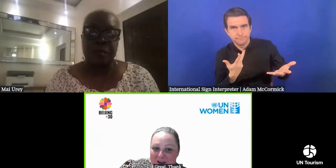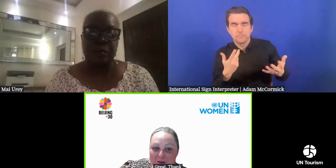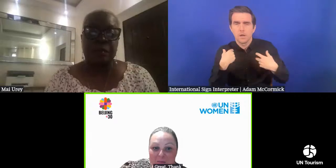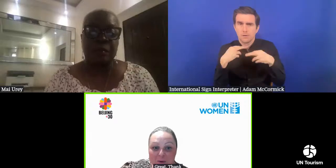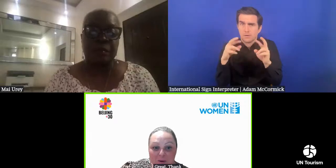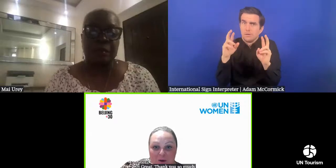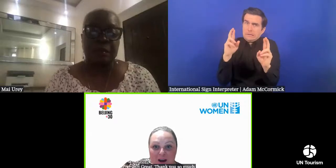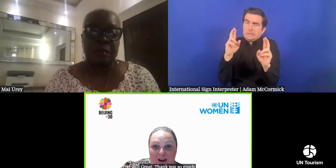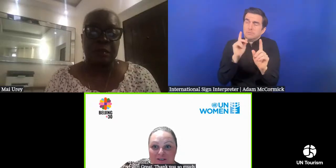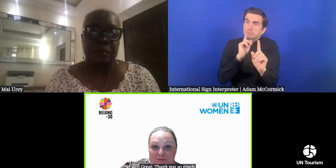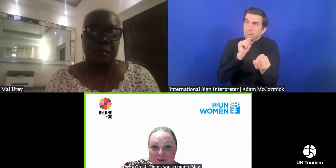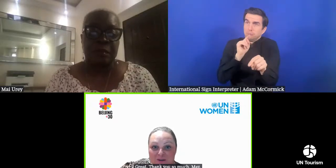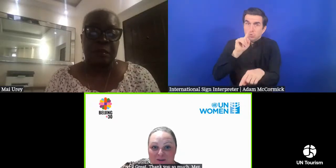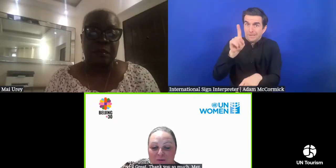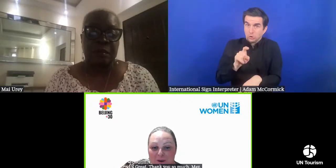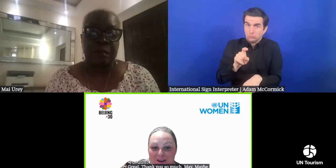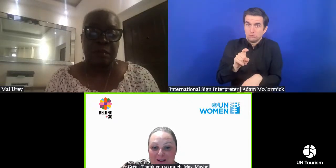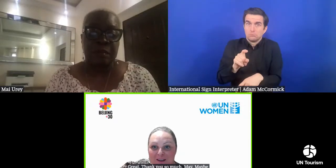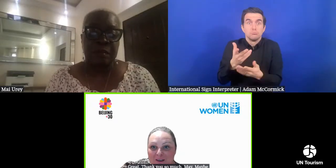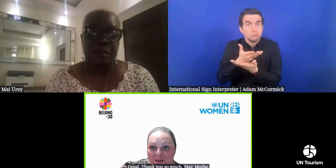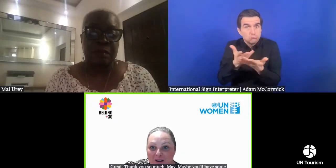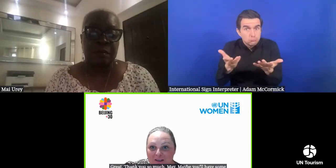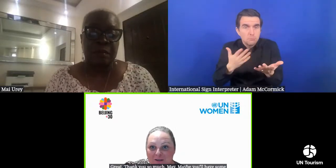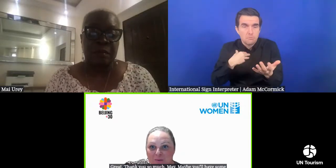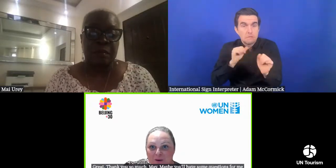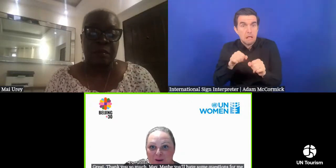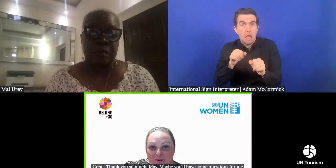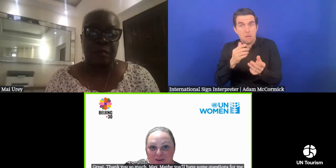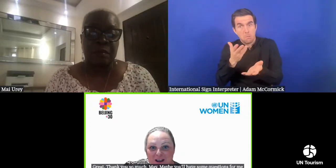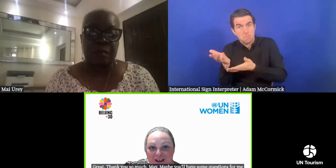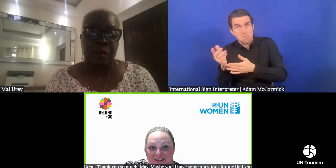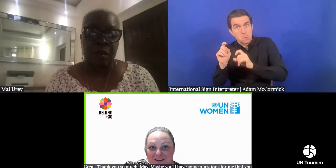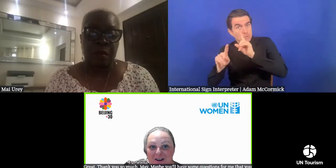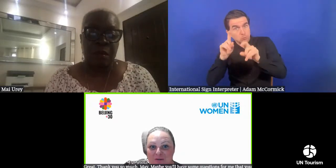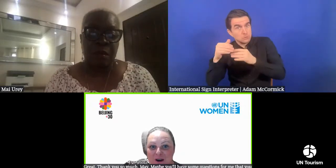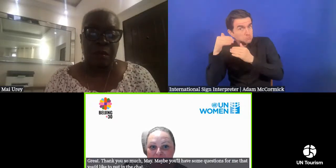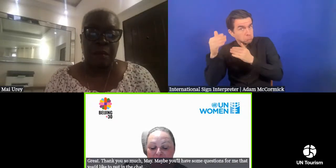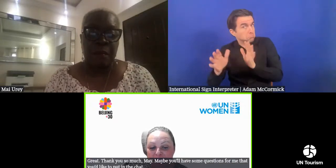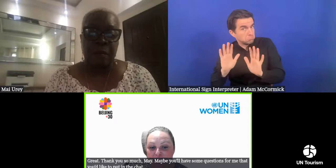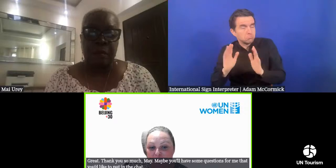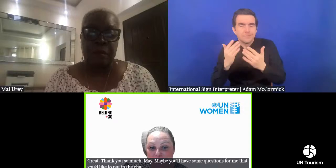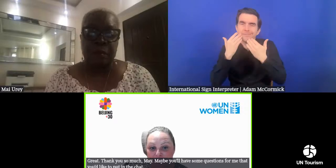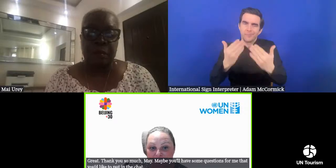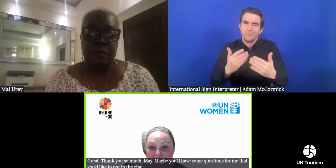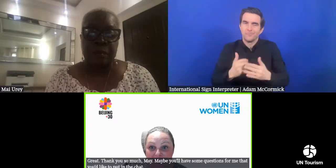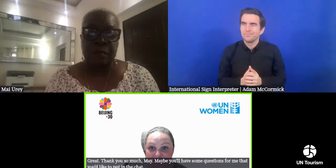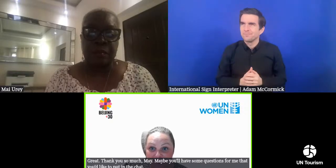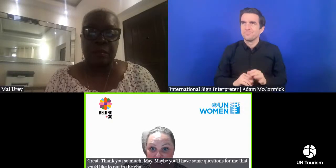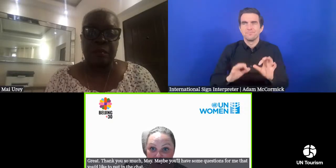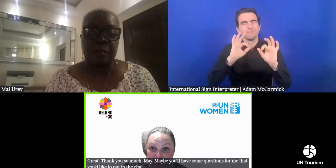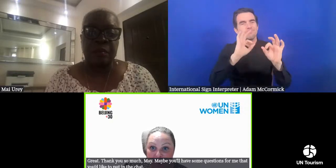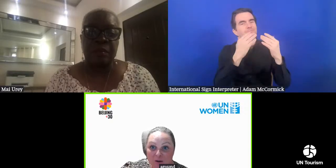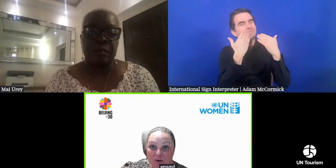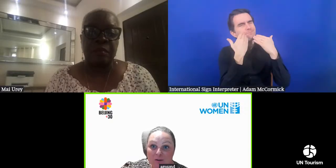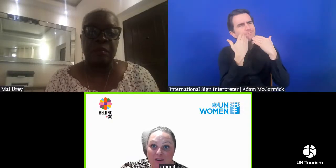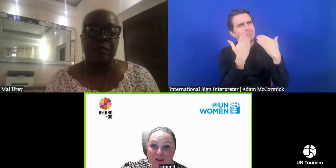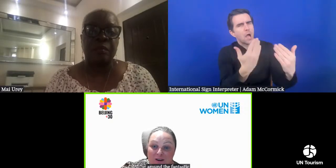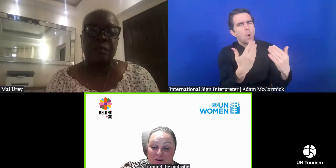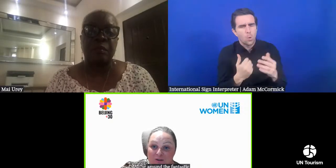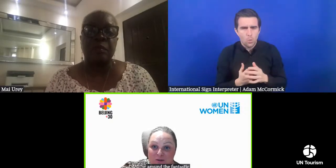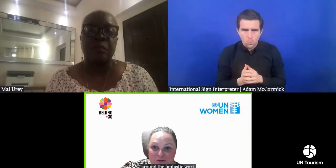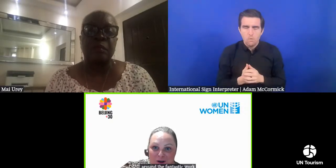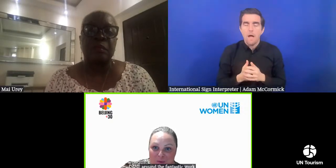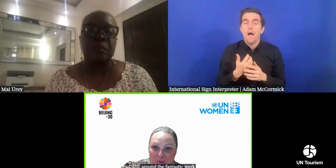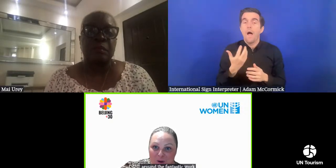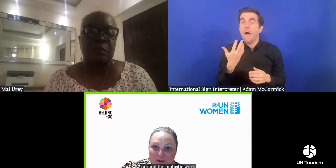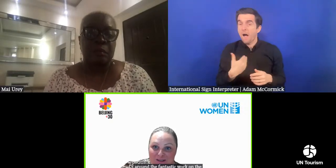May. Maybe you have some questions for May that you'd like to put in the chat around the fantastic work on the